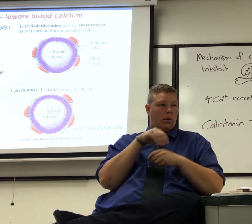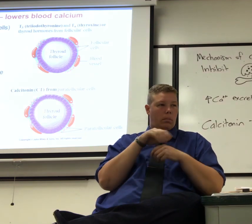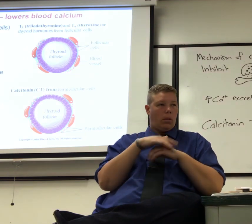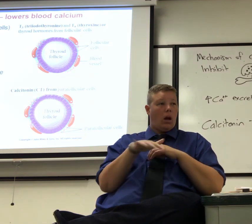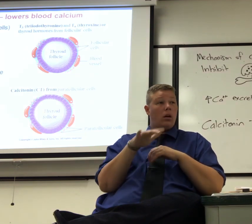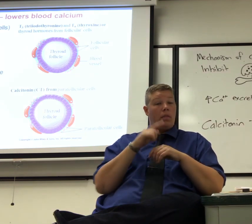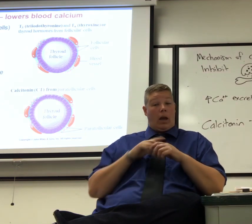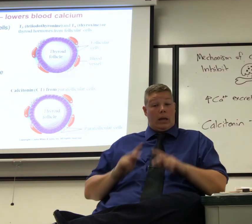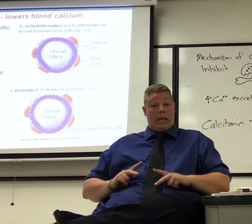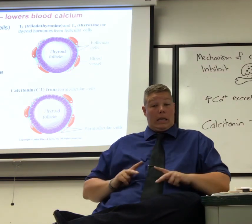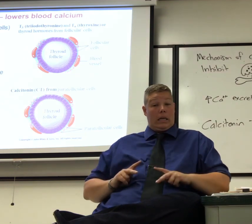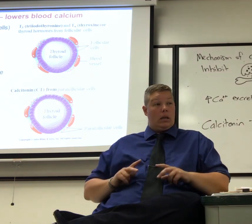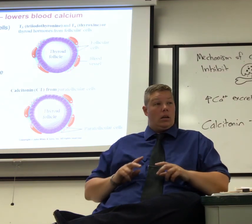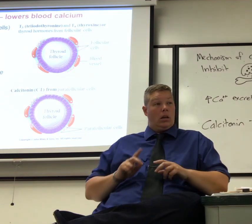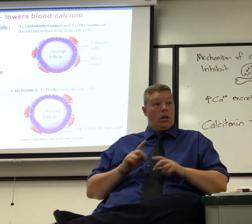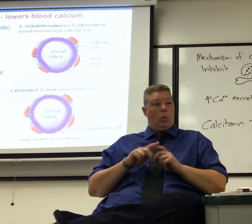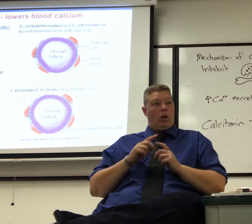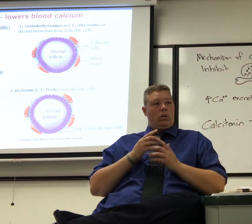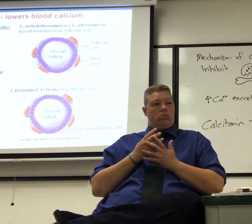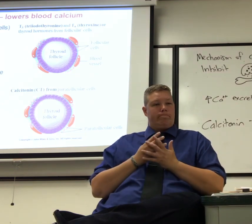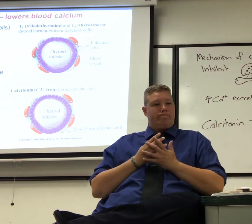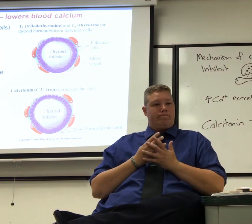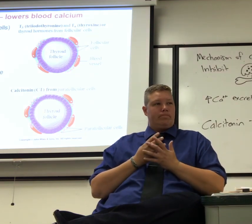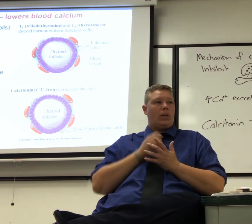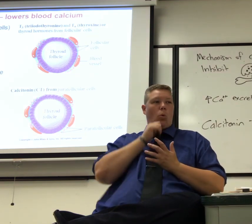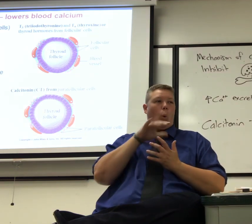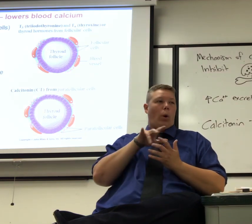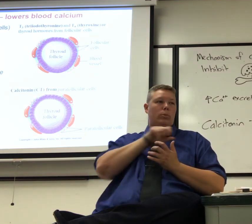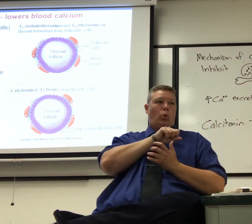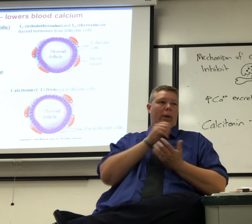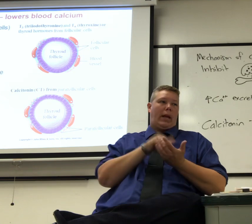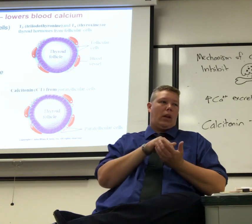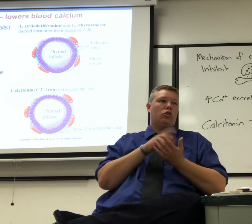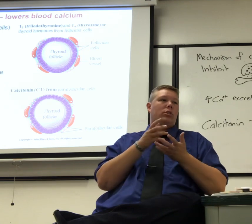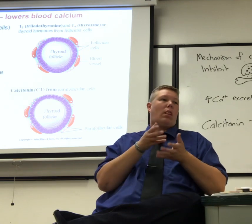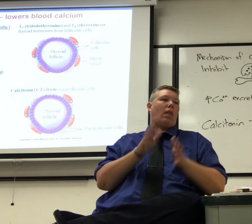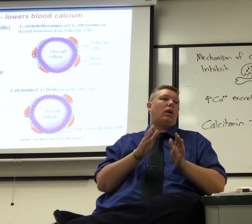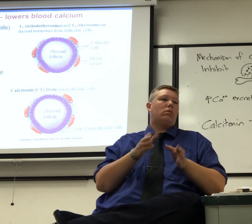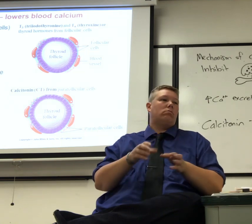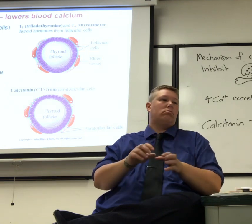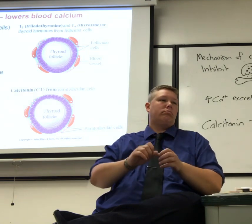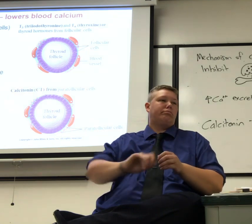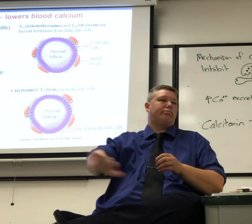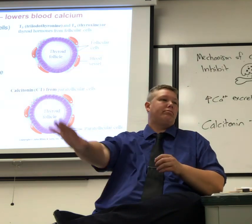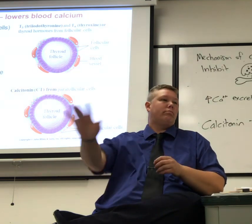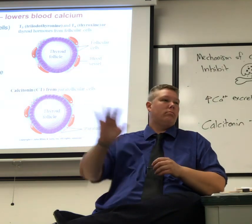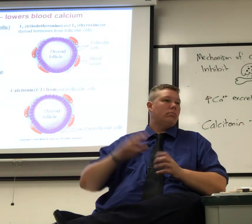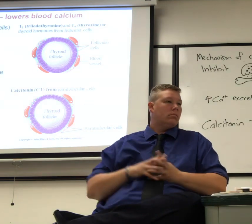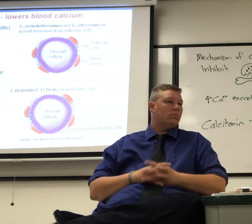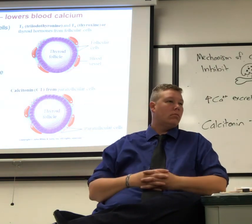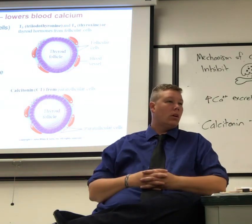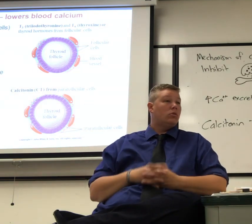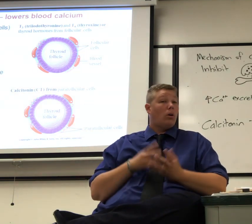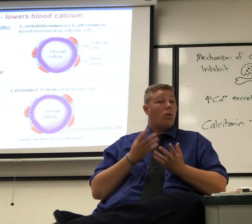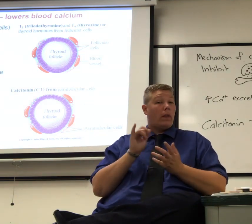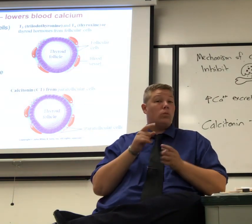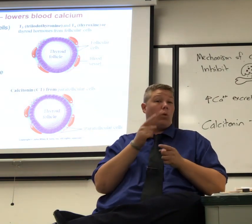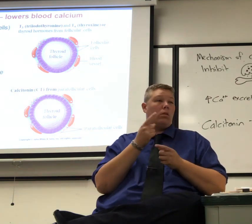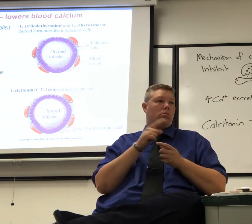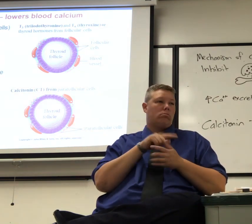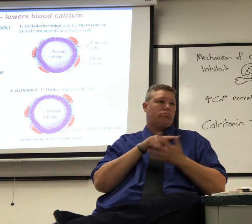in urine. So if you want to lower blood calcium, at the kidney, this hormone will facilitate its excretion. You